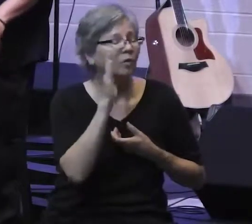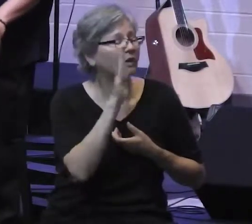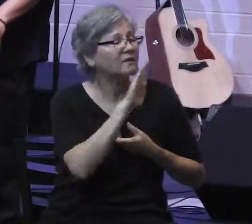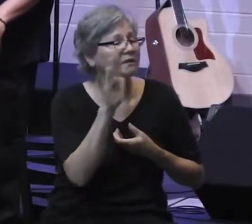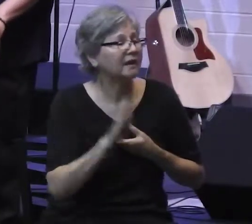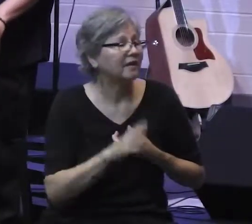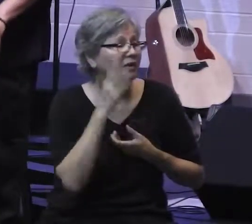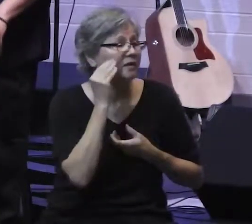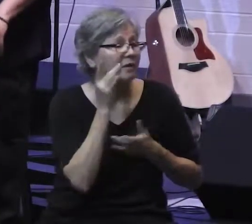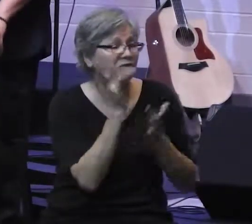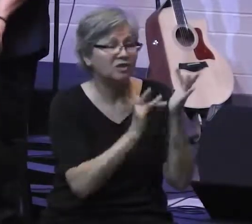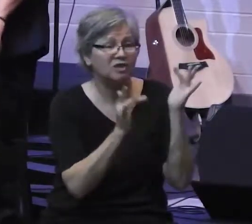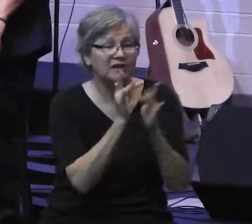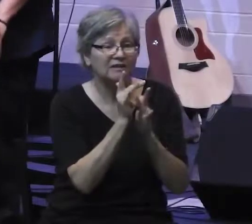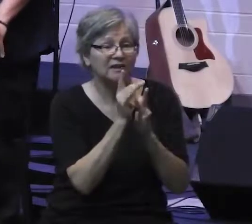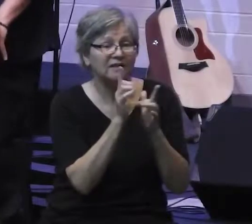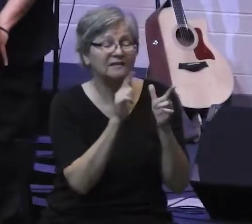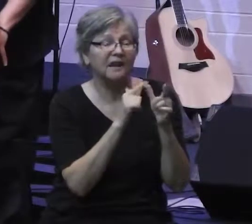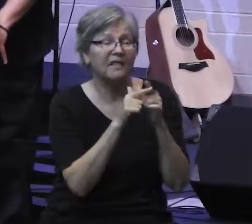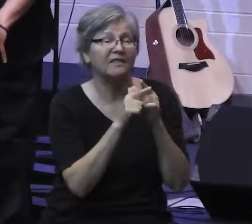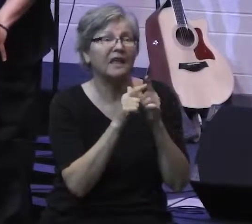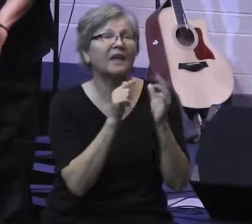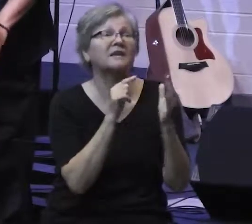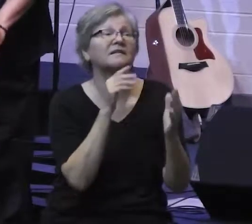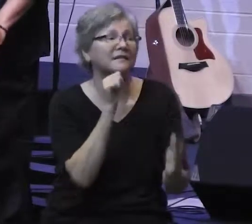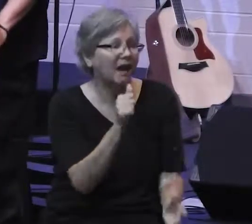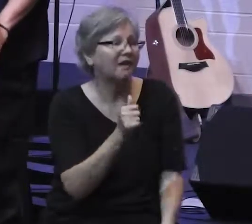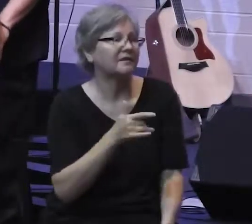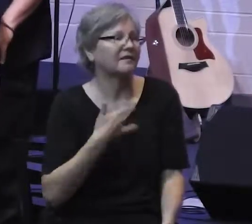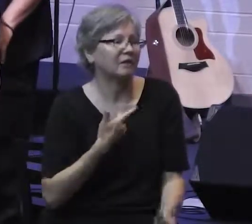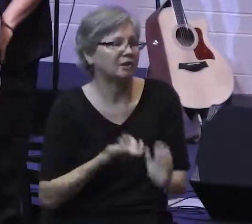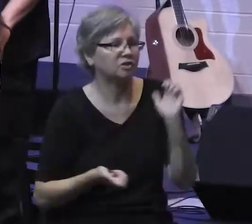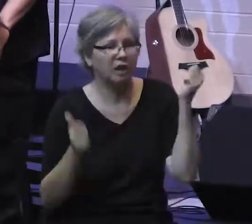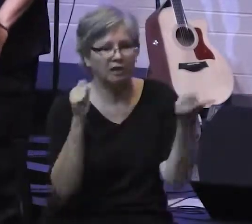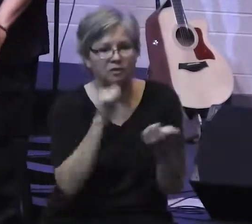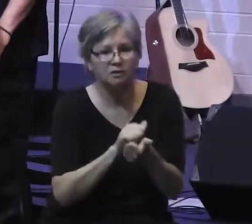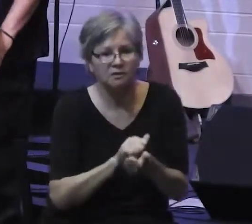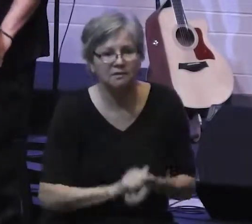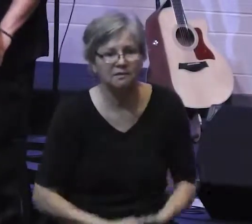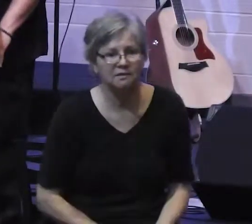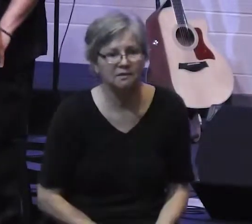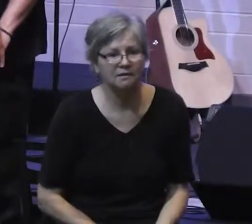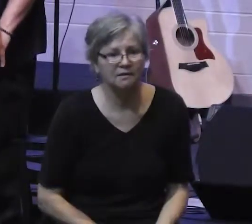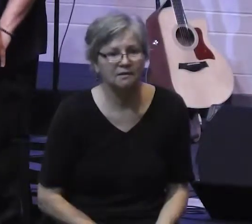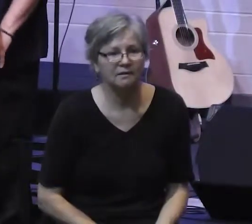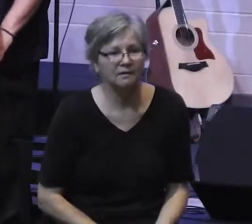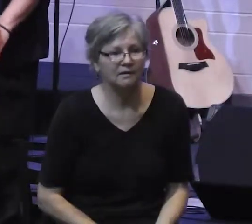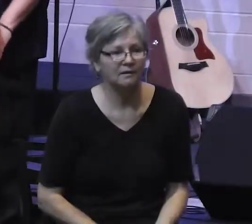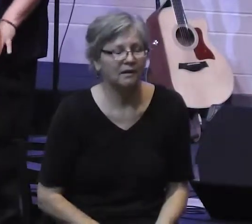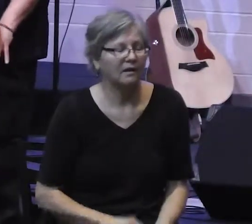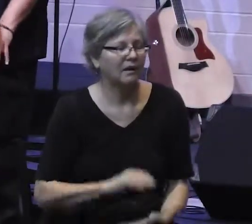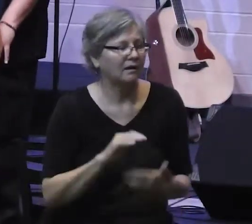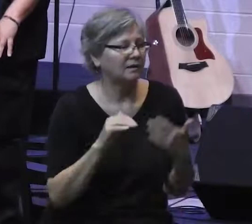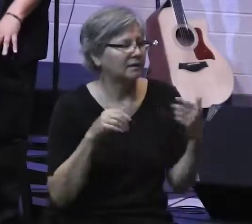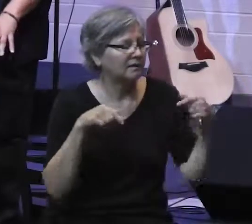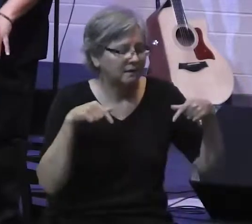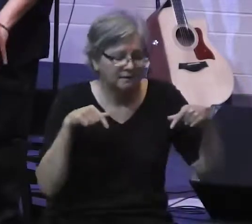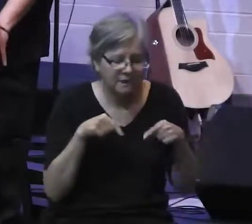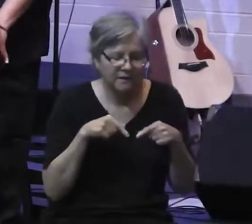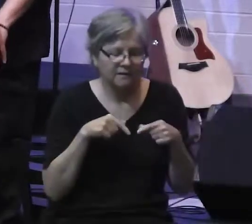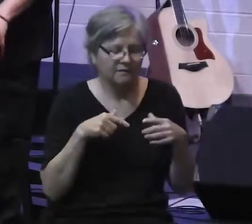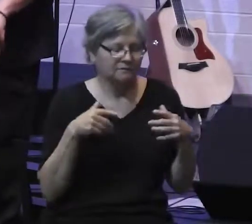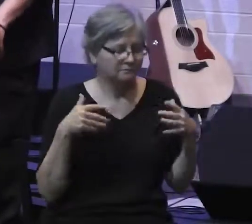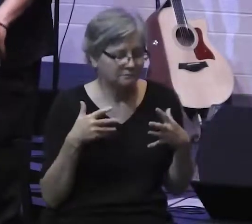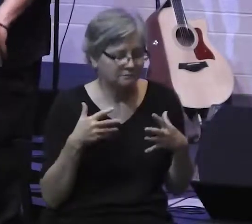Depression, thanks be to God, is a thing of the past. Anxiety in the rearview mirror. Purpose